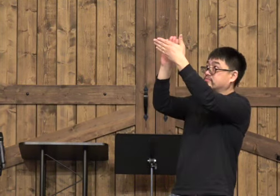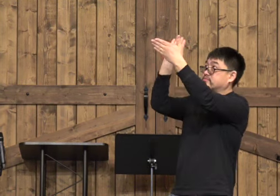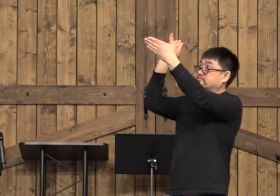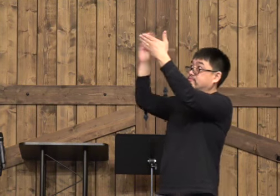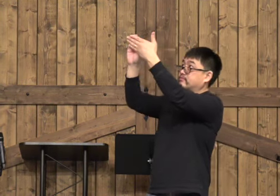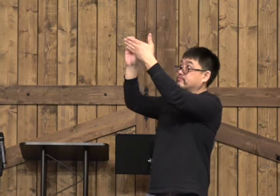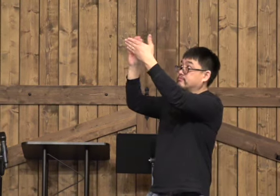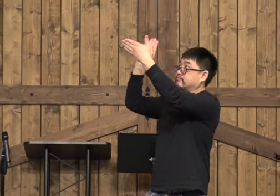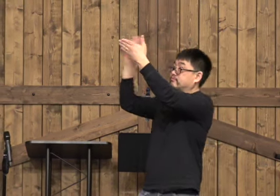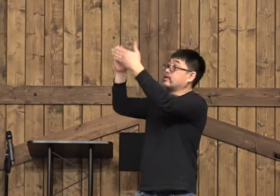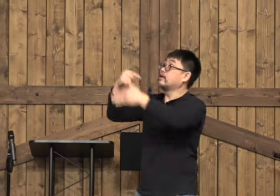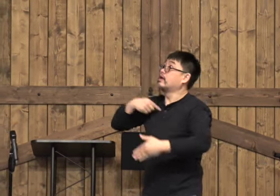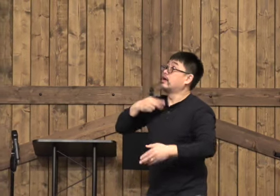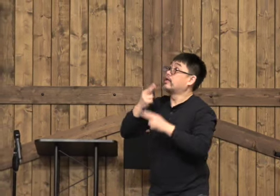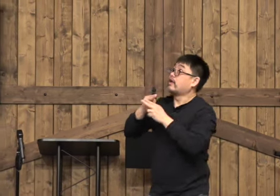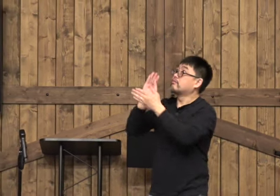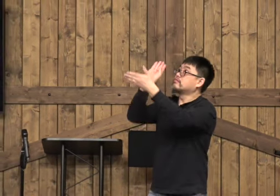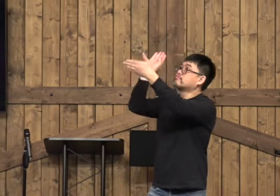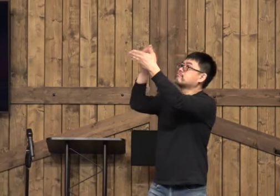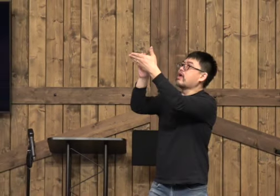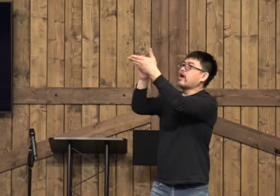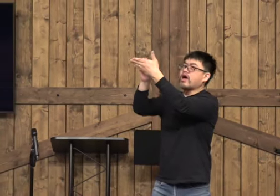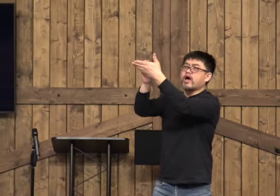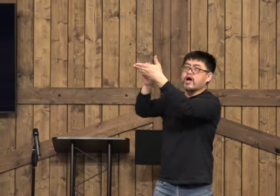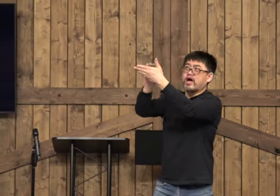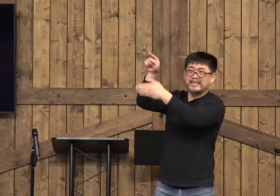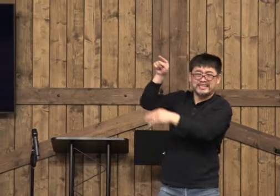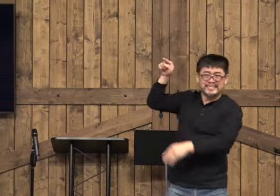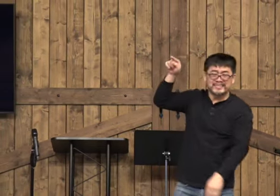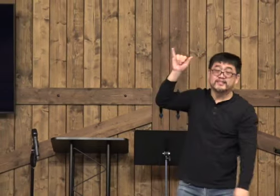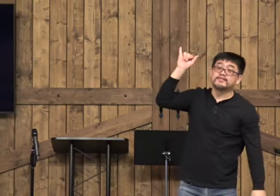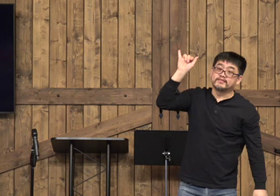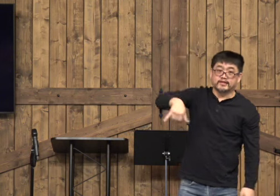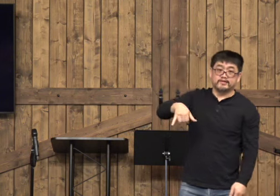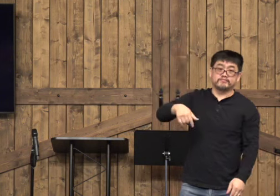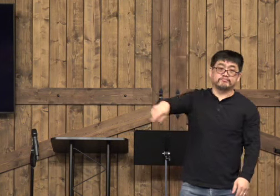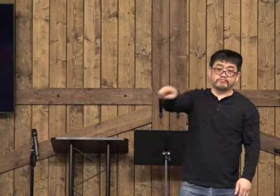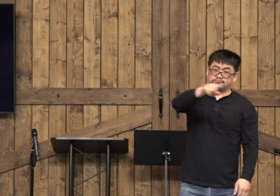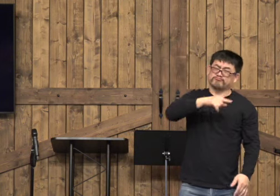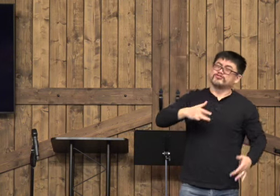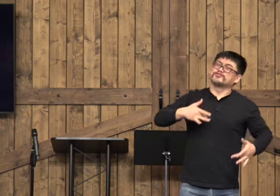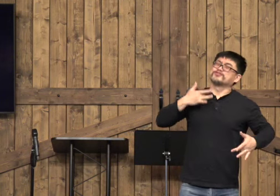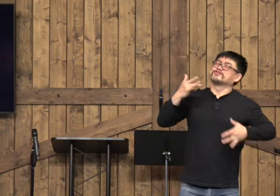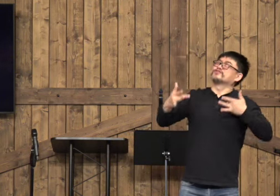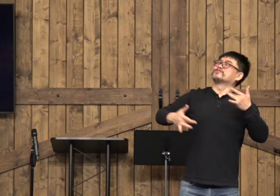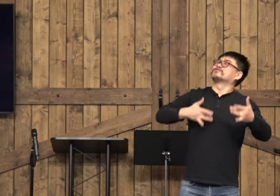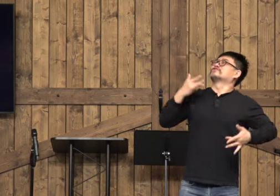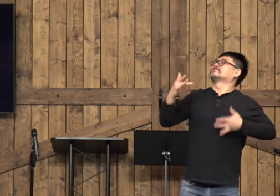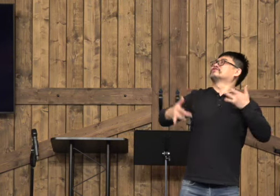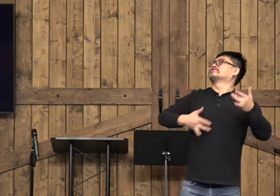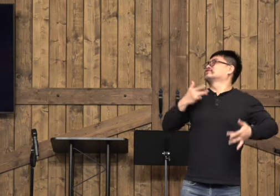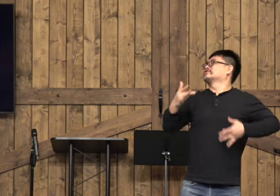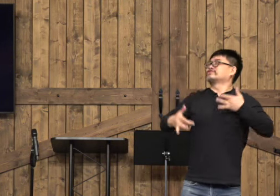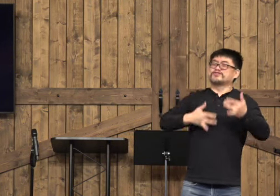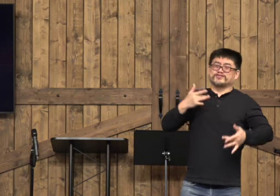torn from God. But in Jesus' name, it can be restored. That's what you should be excited